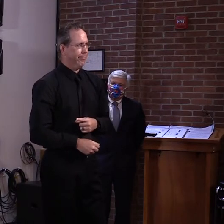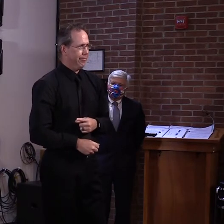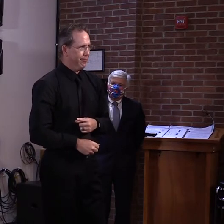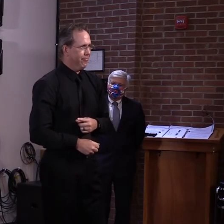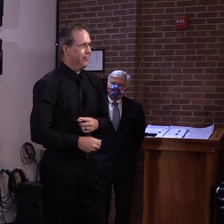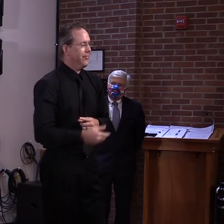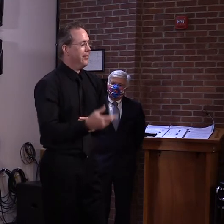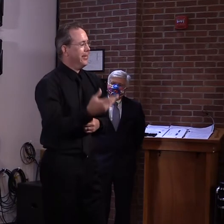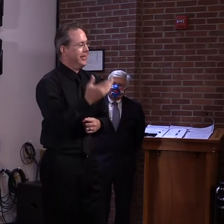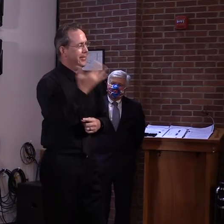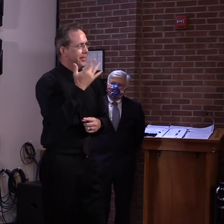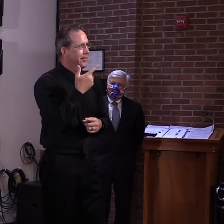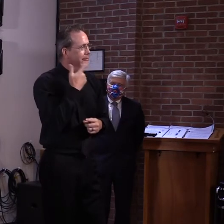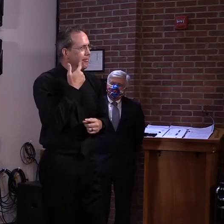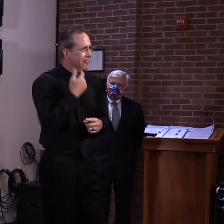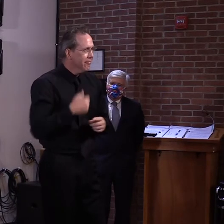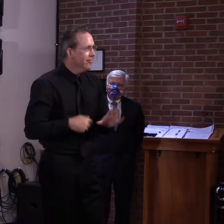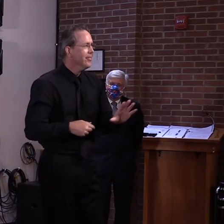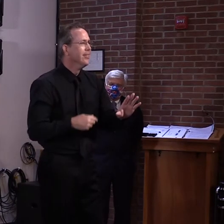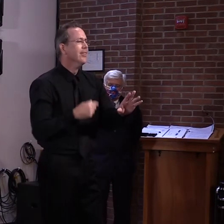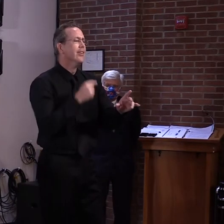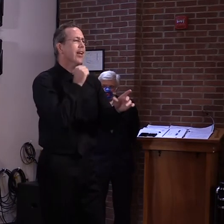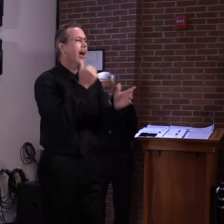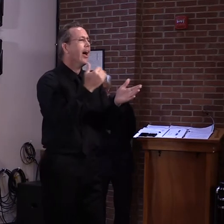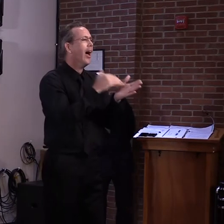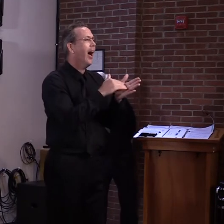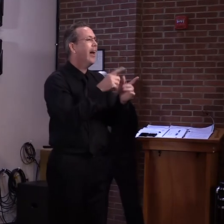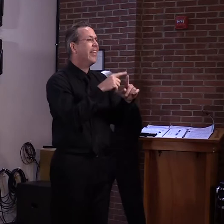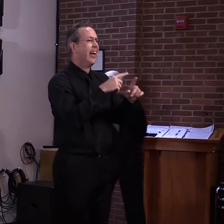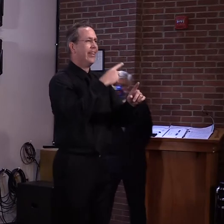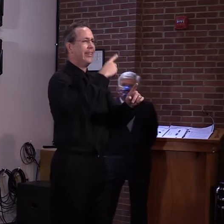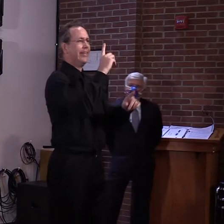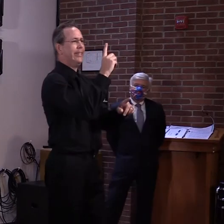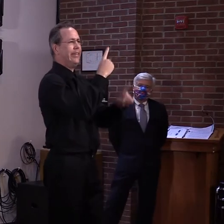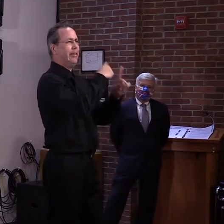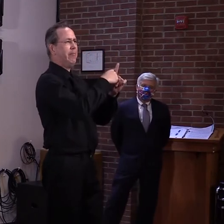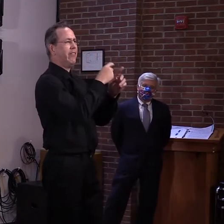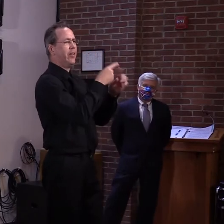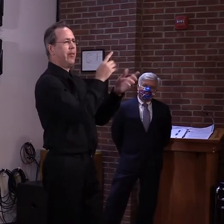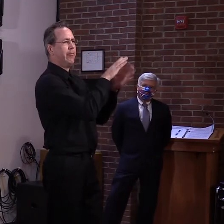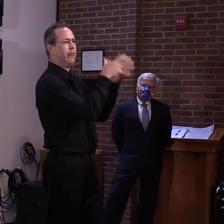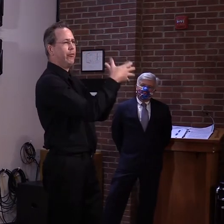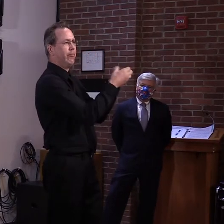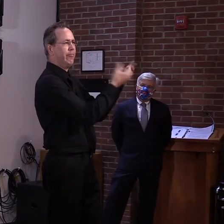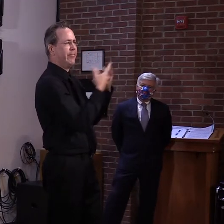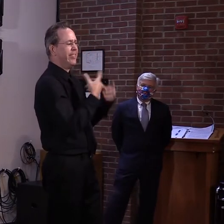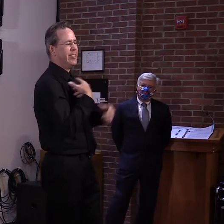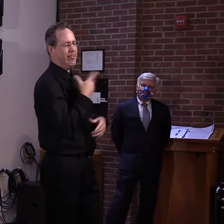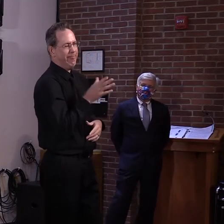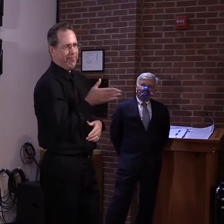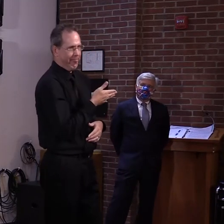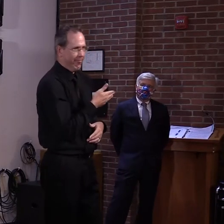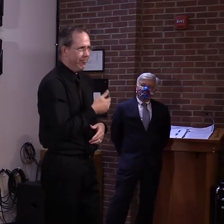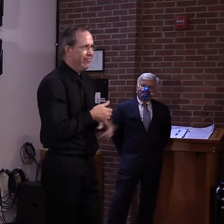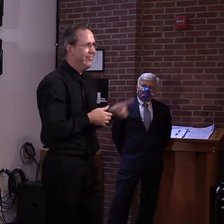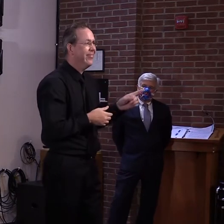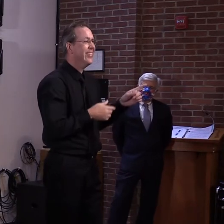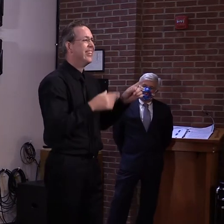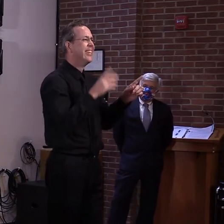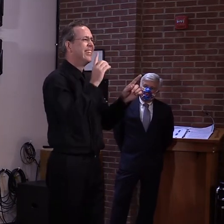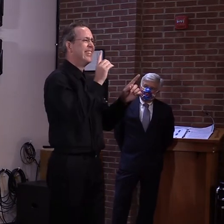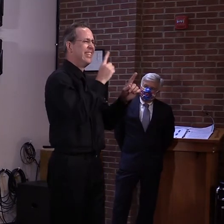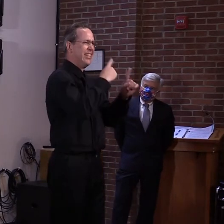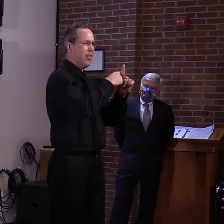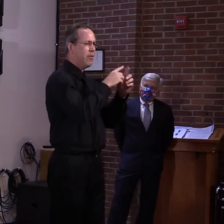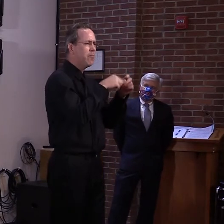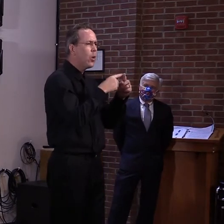at me, unless I have this wrong. I think the D-plus, they said, was in preparedness for schools in their, from